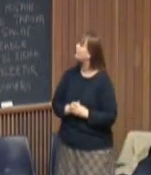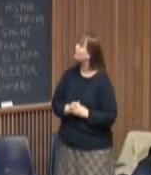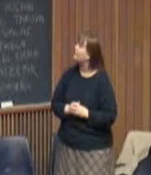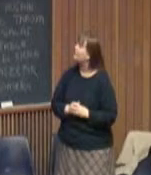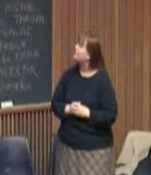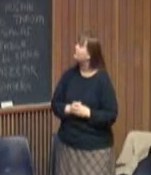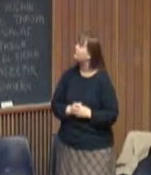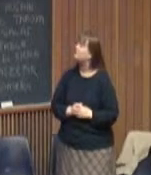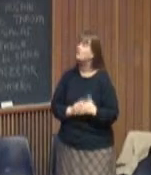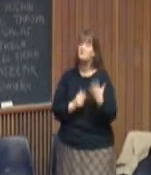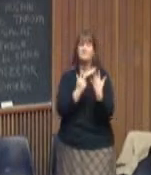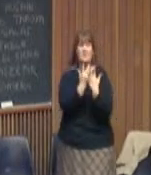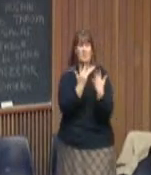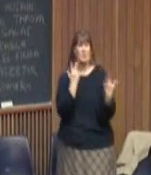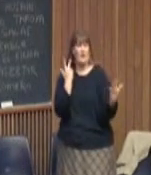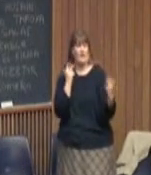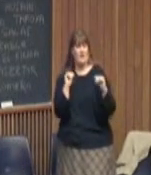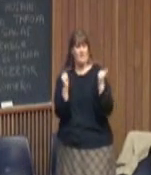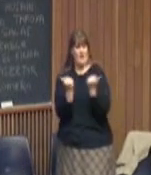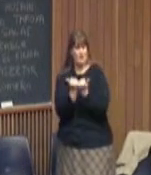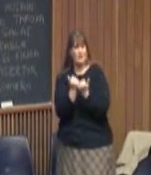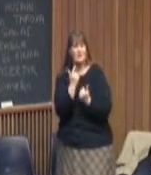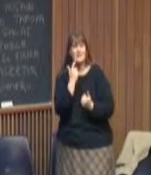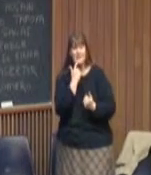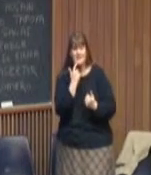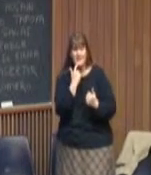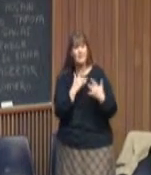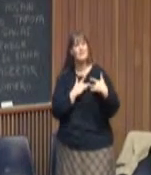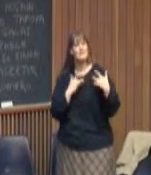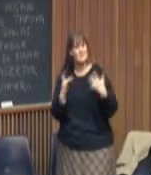56% reported consent searching Latinos more than whites.